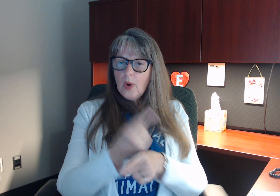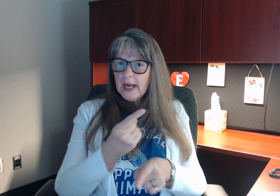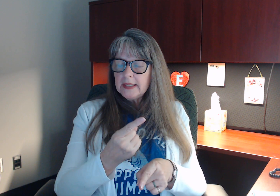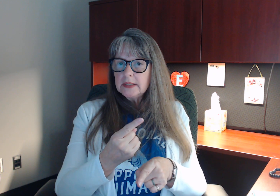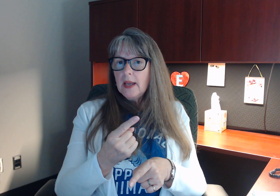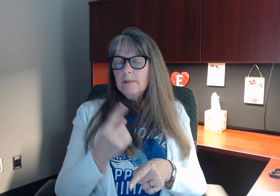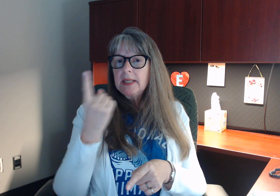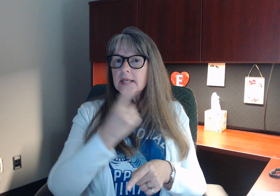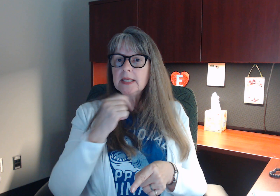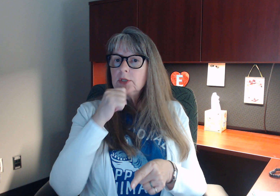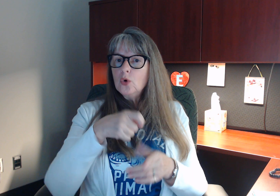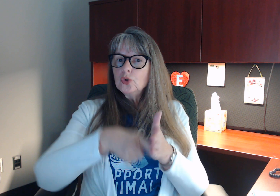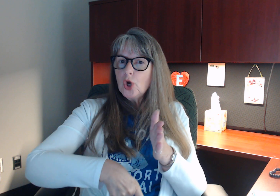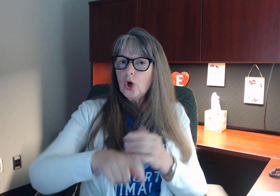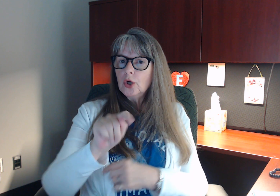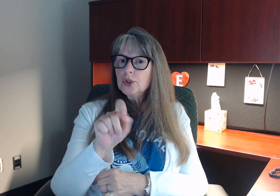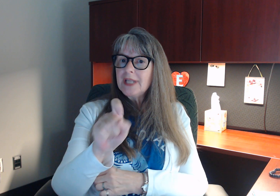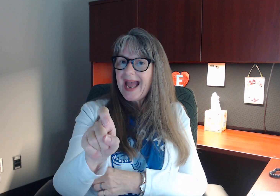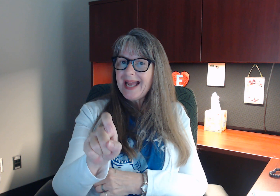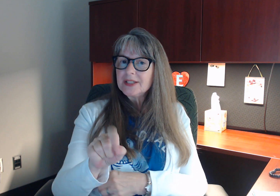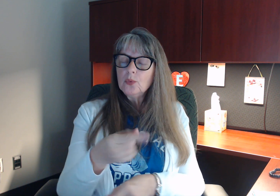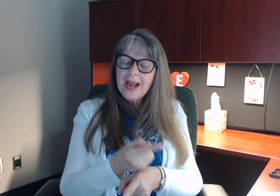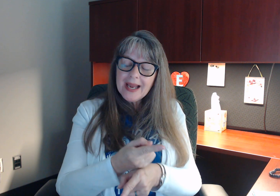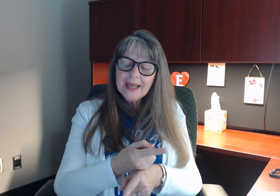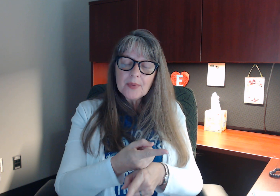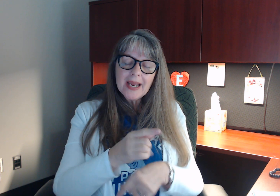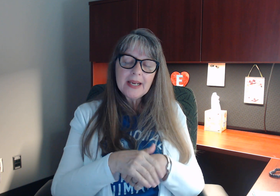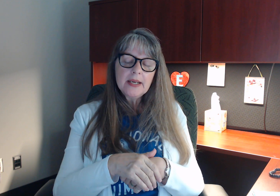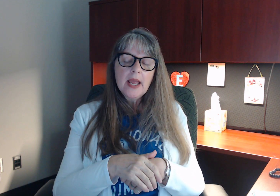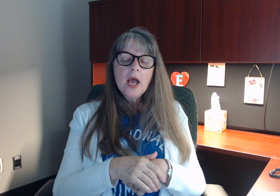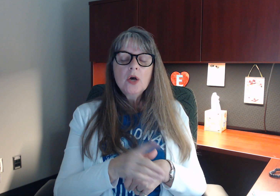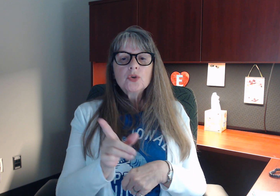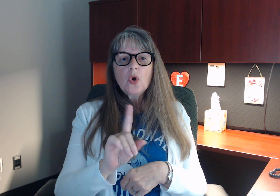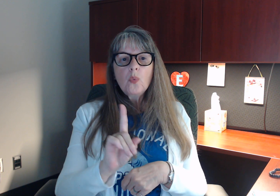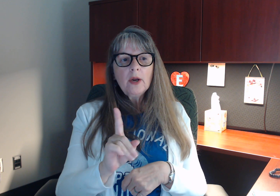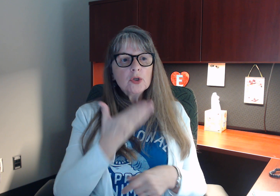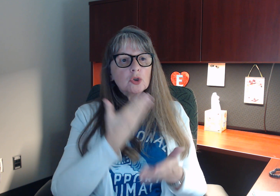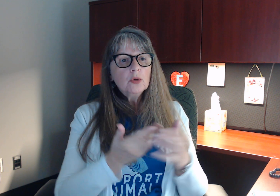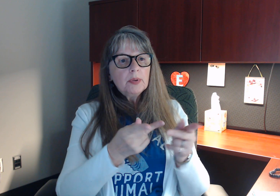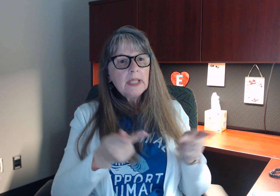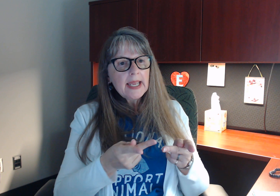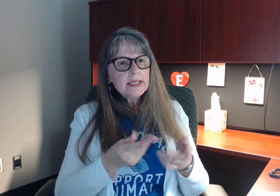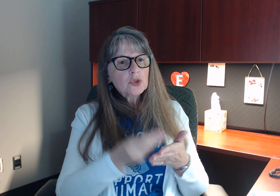Right, because they don't charge tax. Right. So where is a good place to